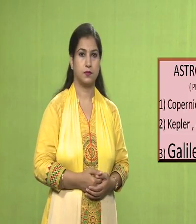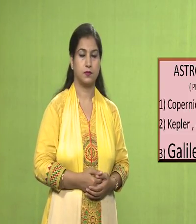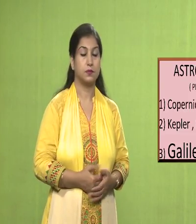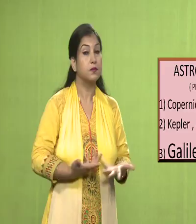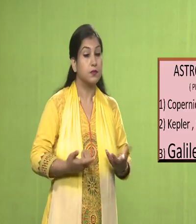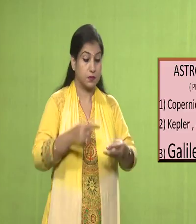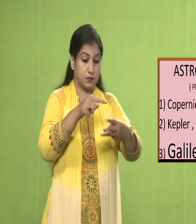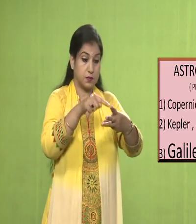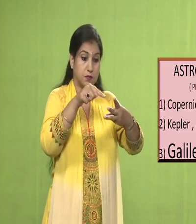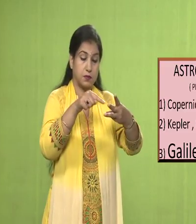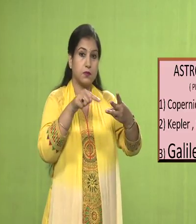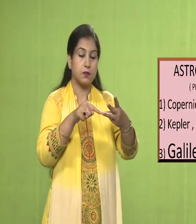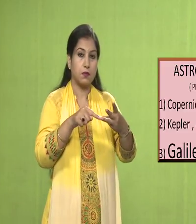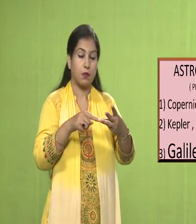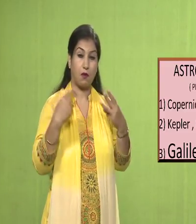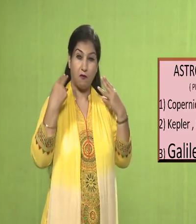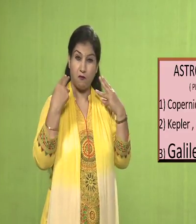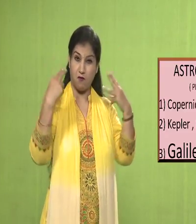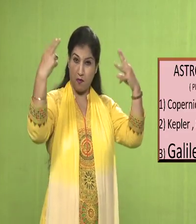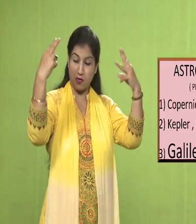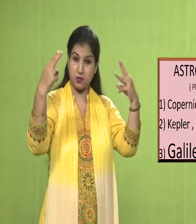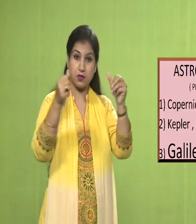Well, these are the names of great astronomers